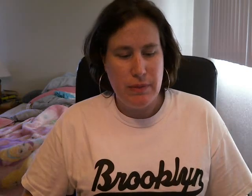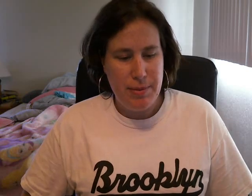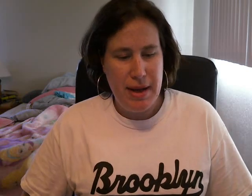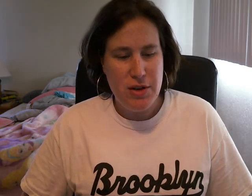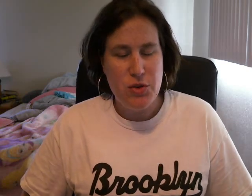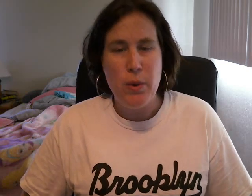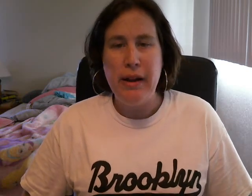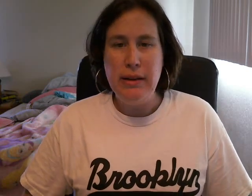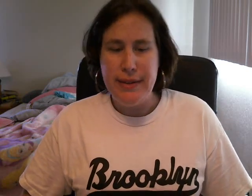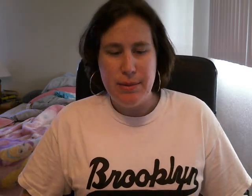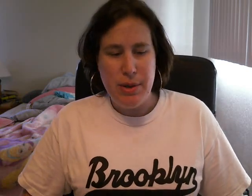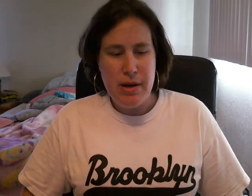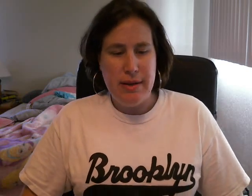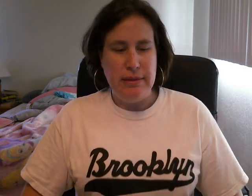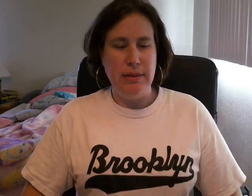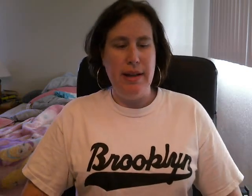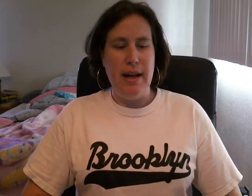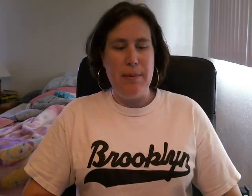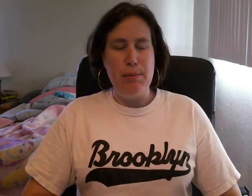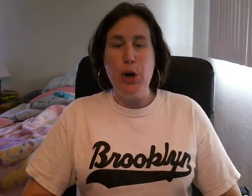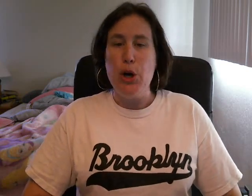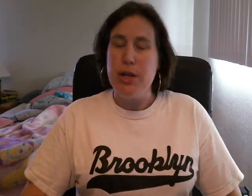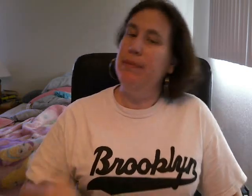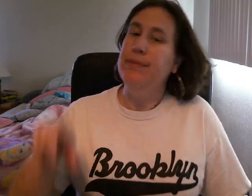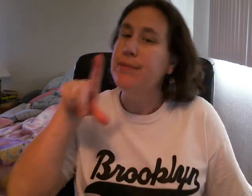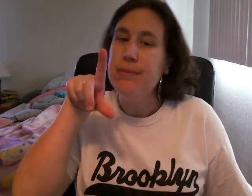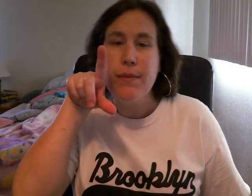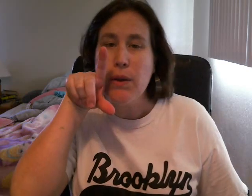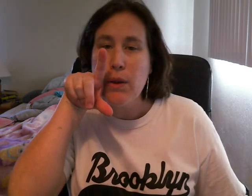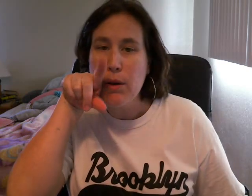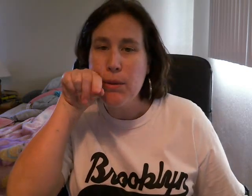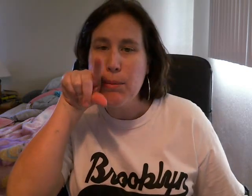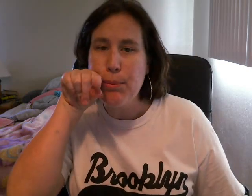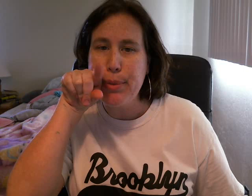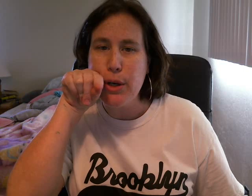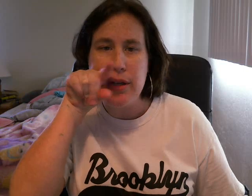page 12 in the book, Bird. Bird.